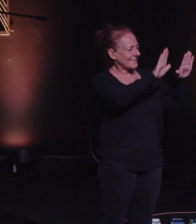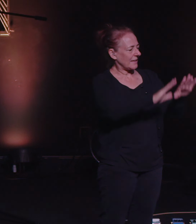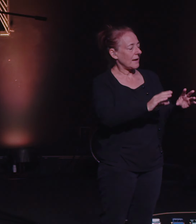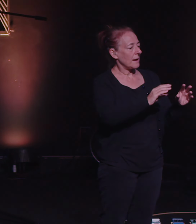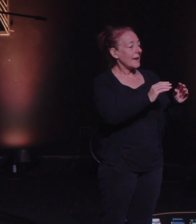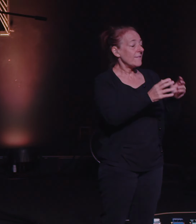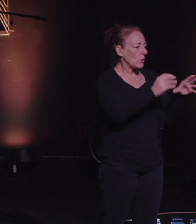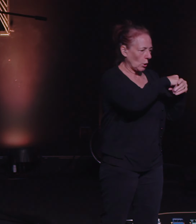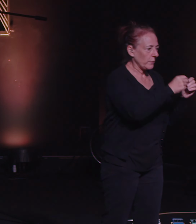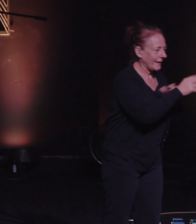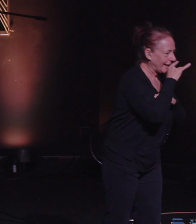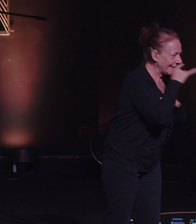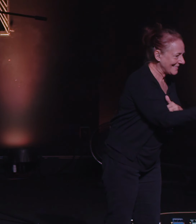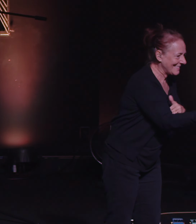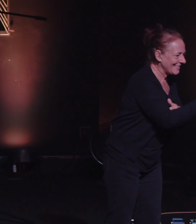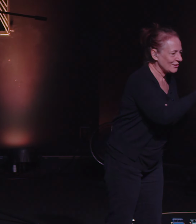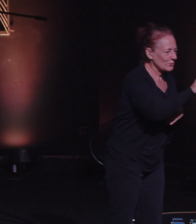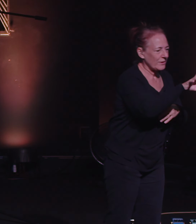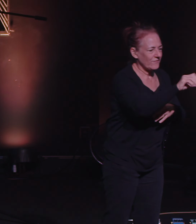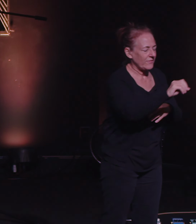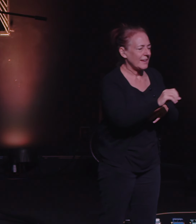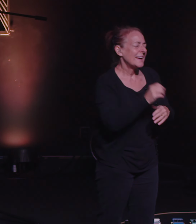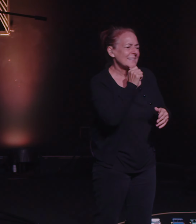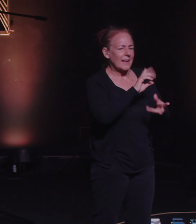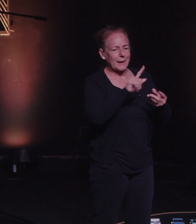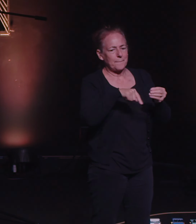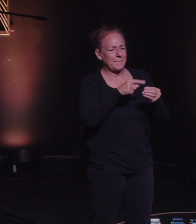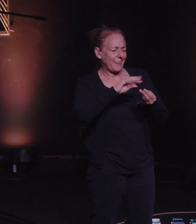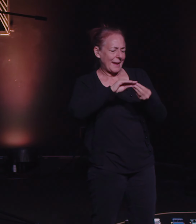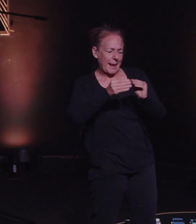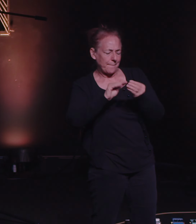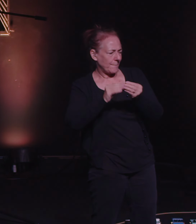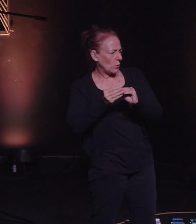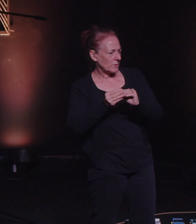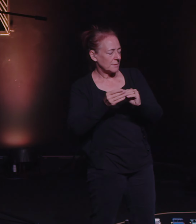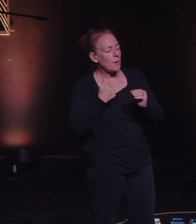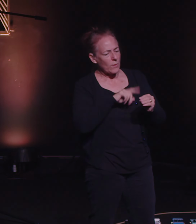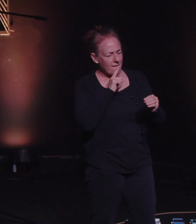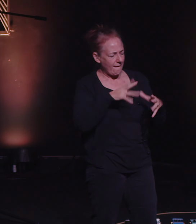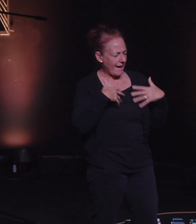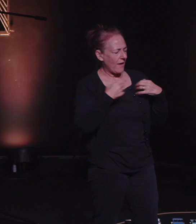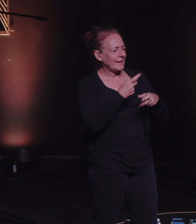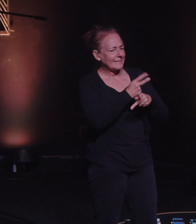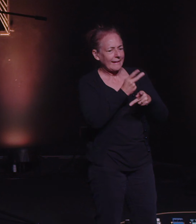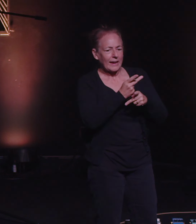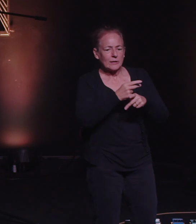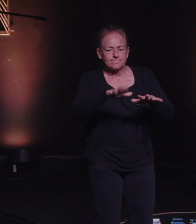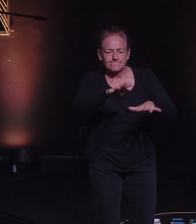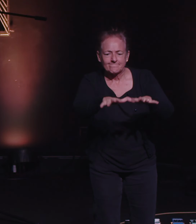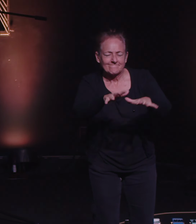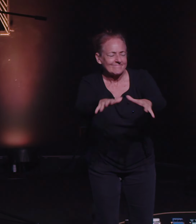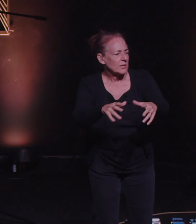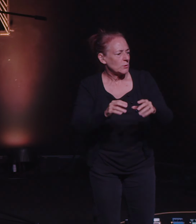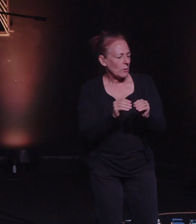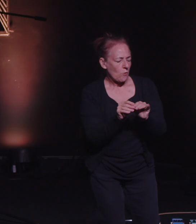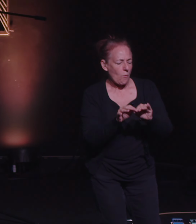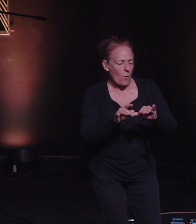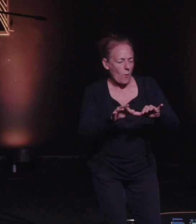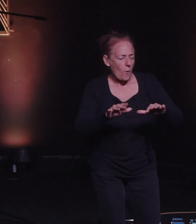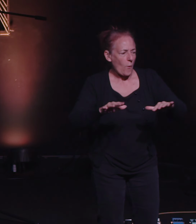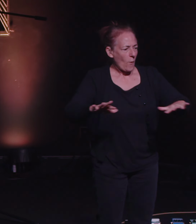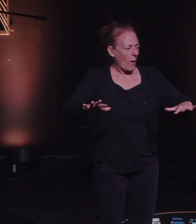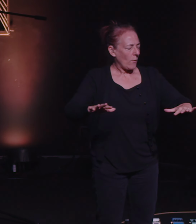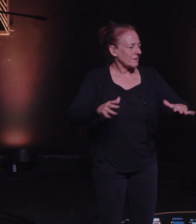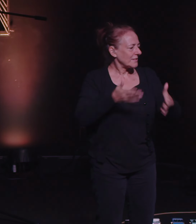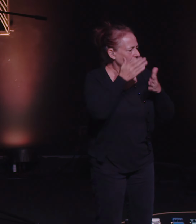which is fantastic, right? And again, it's not about numbers, but as we are healthy, as we take care of each other, you will naturally grow. And so